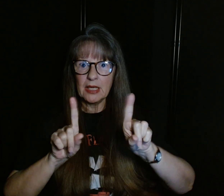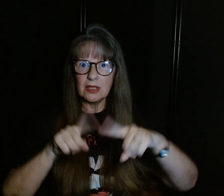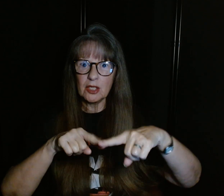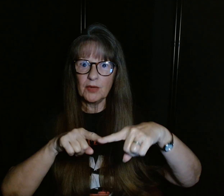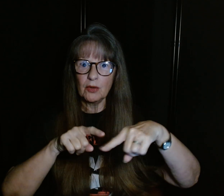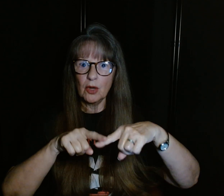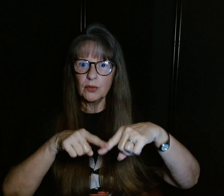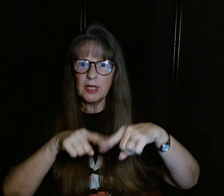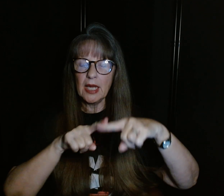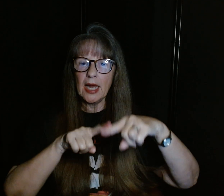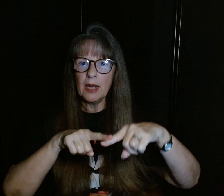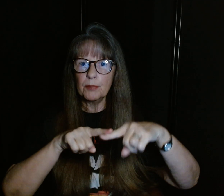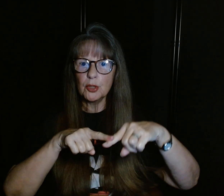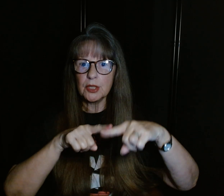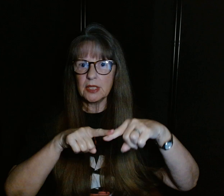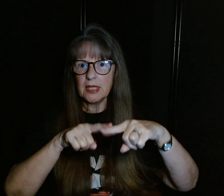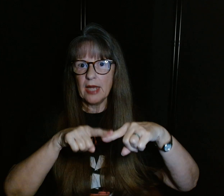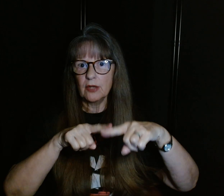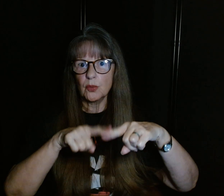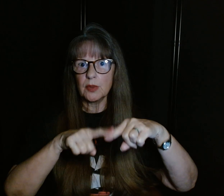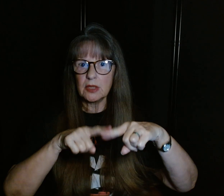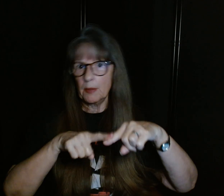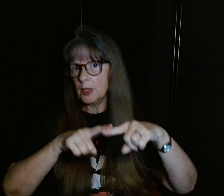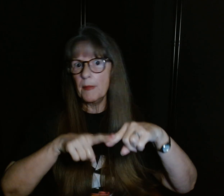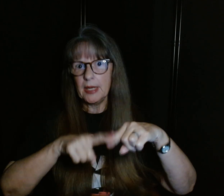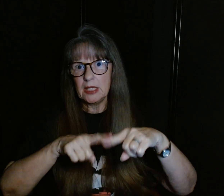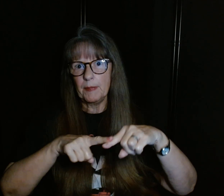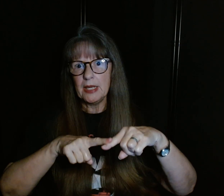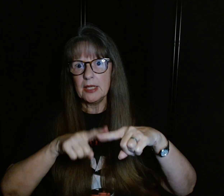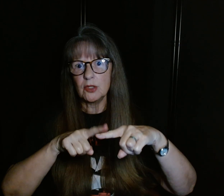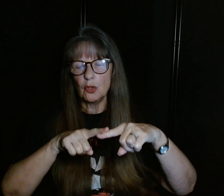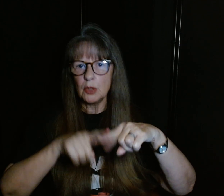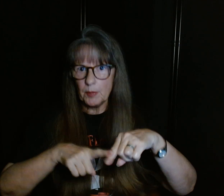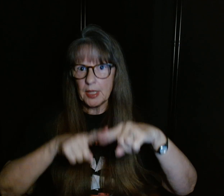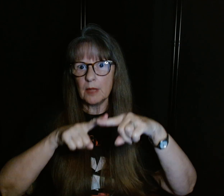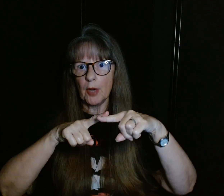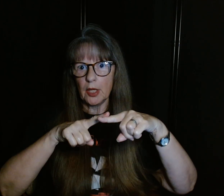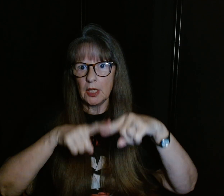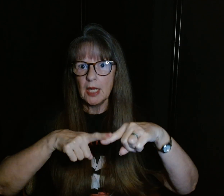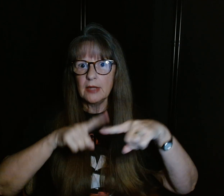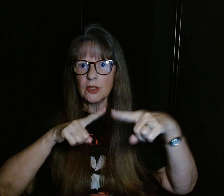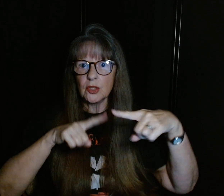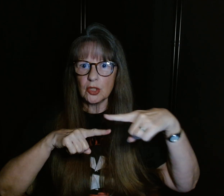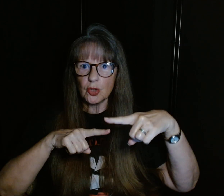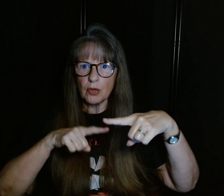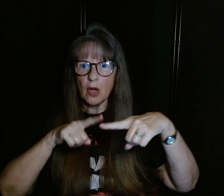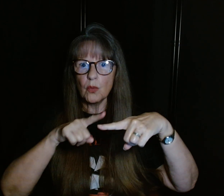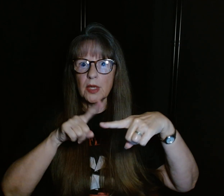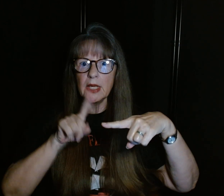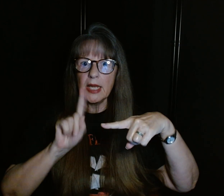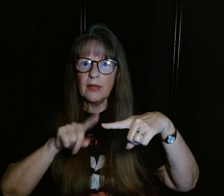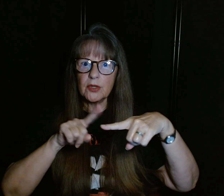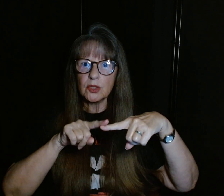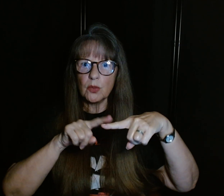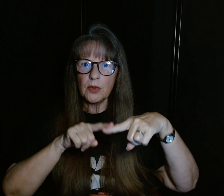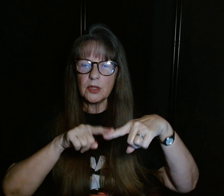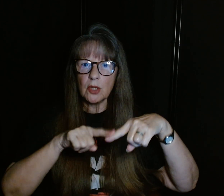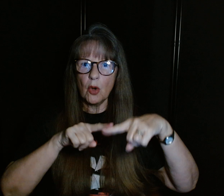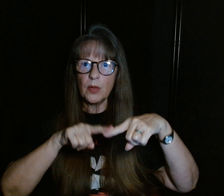index finger only, and it pushes it down. So the dependence, that you depend upon it. This is the strong one, and this is the one that's always